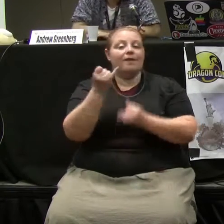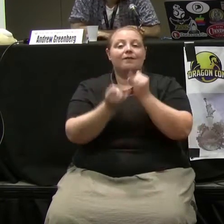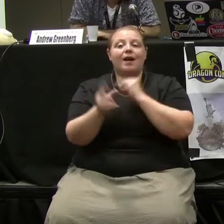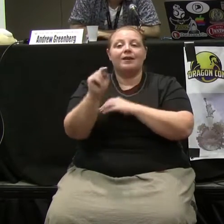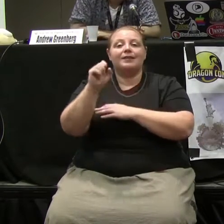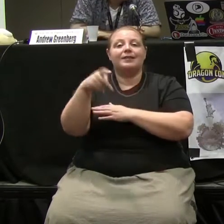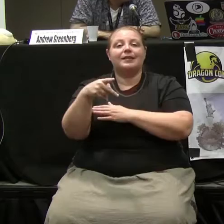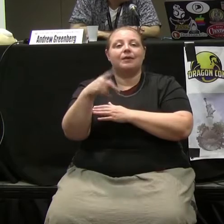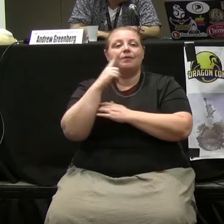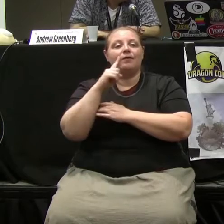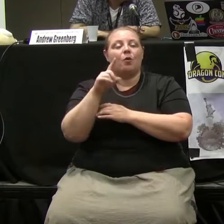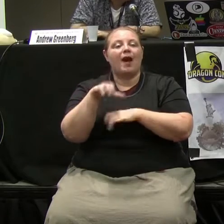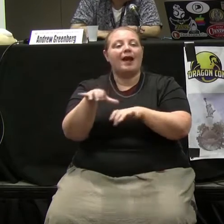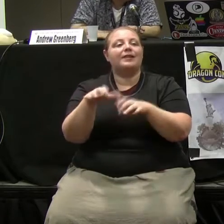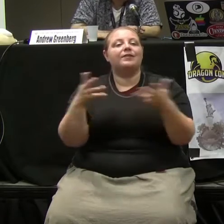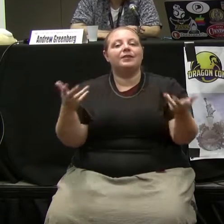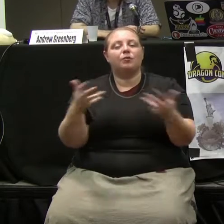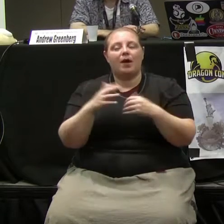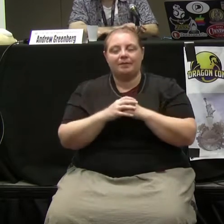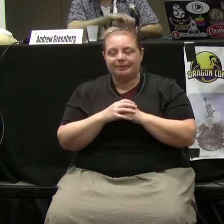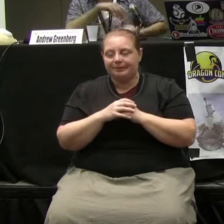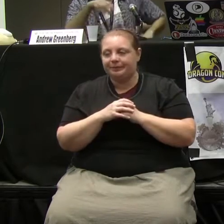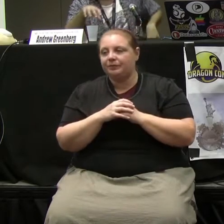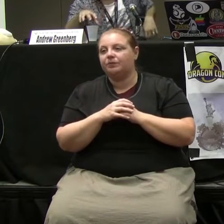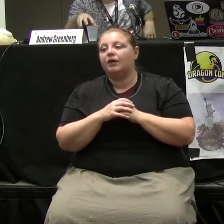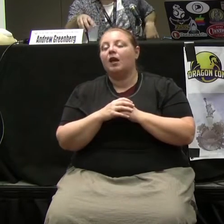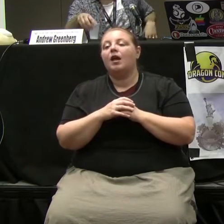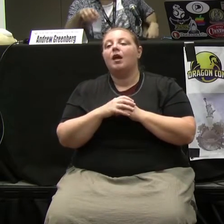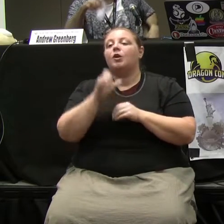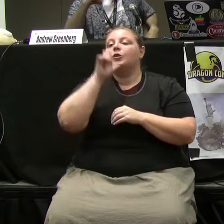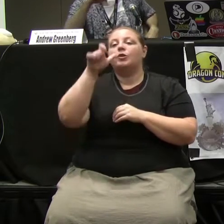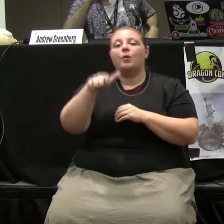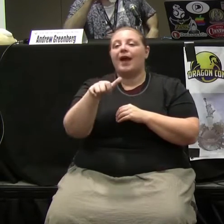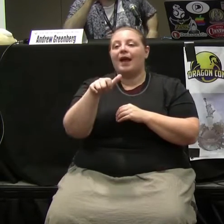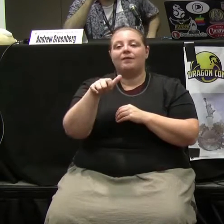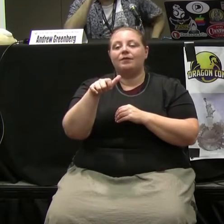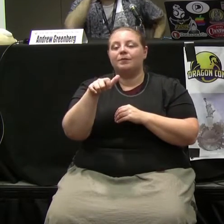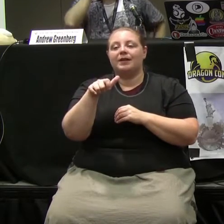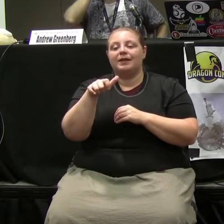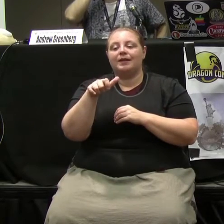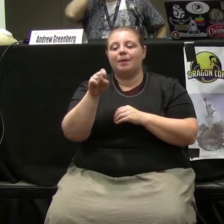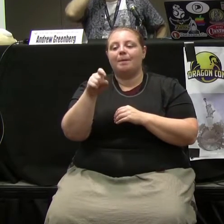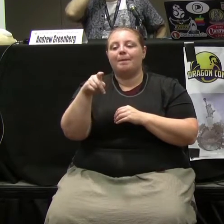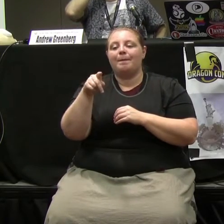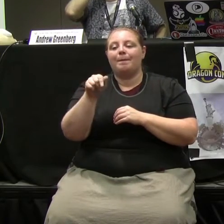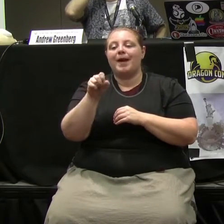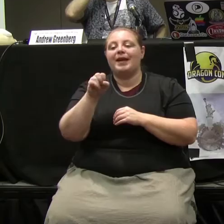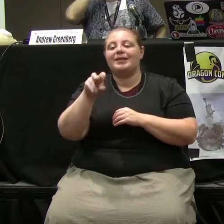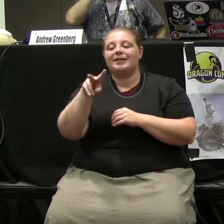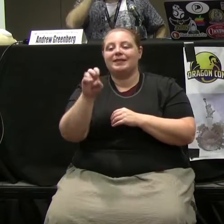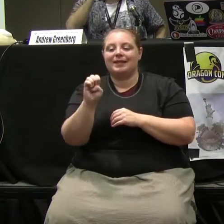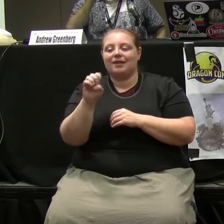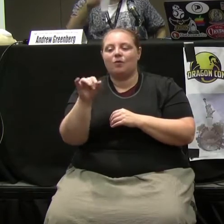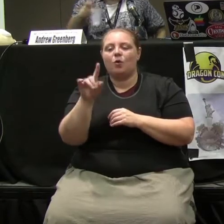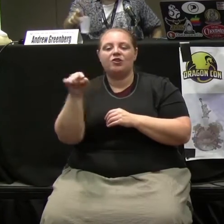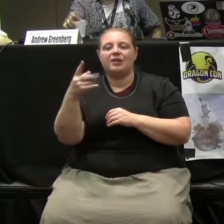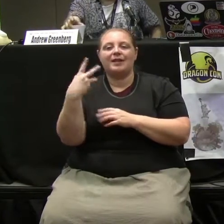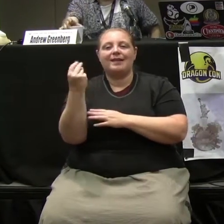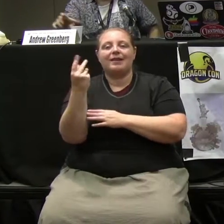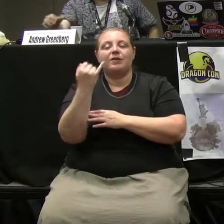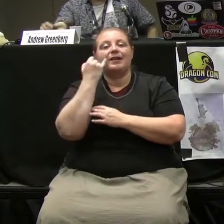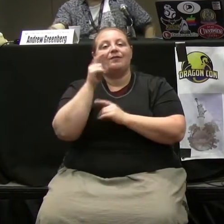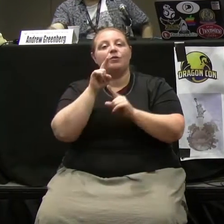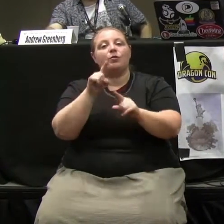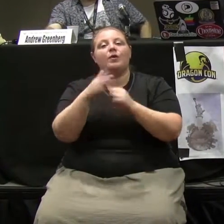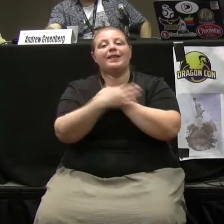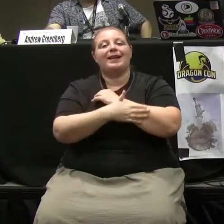tip for activists. All right, so you don't just have to be a passive activist or just an activist on the outside. If you go to